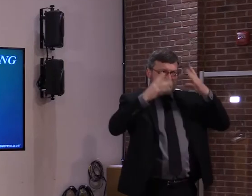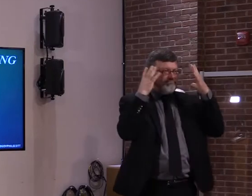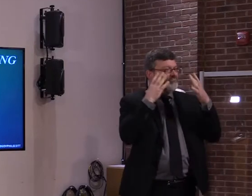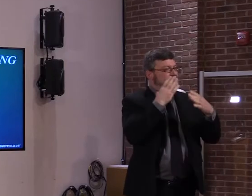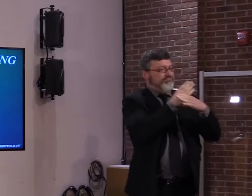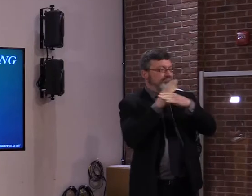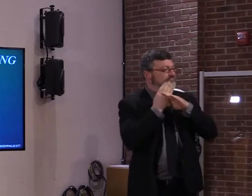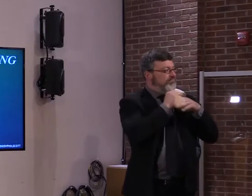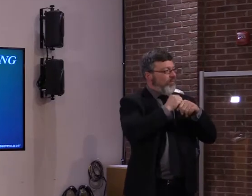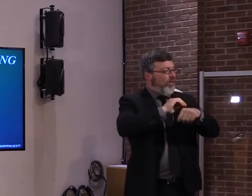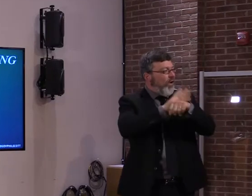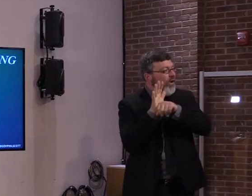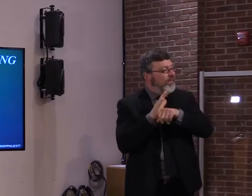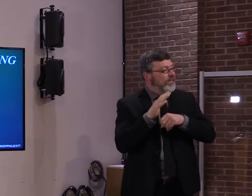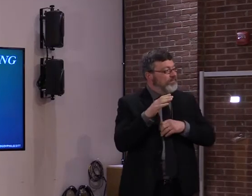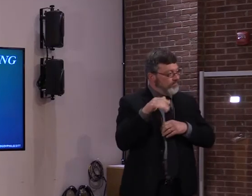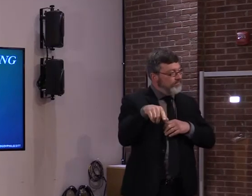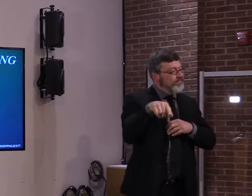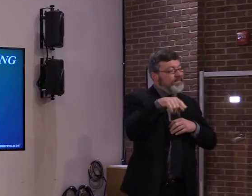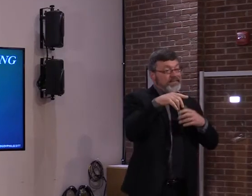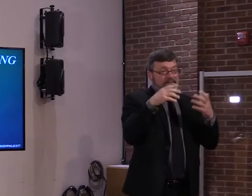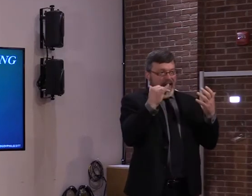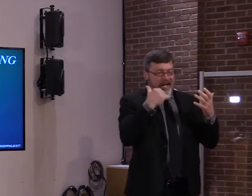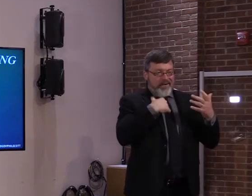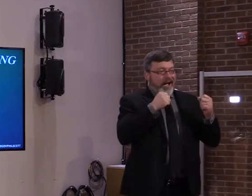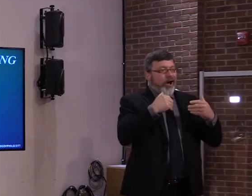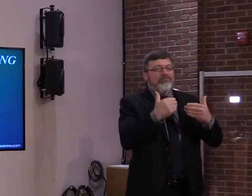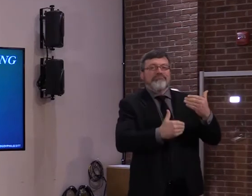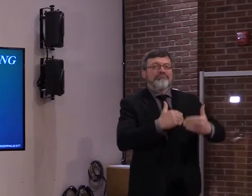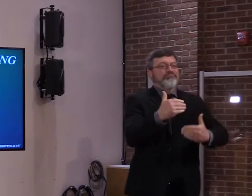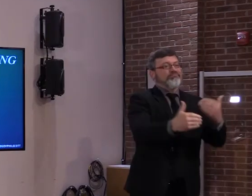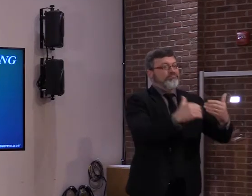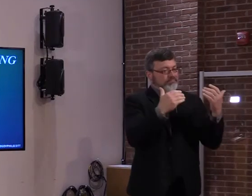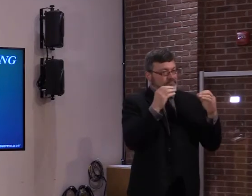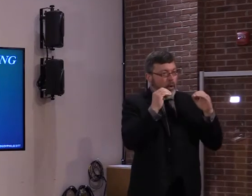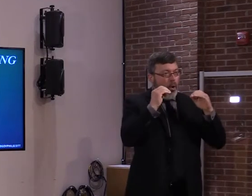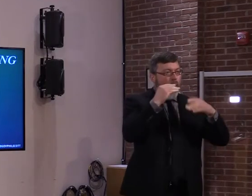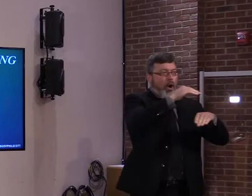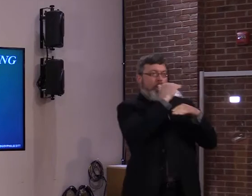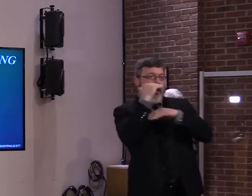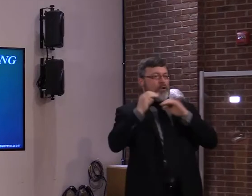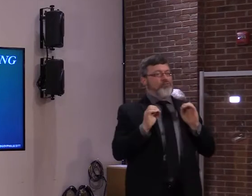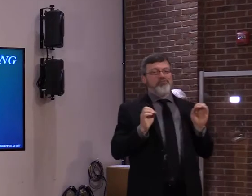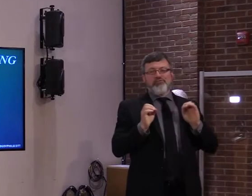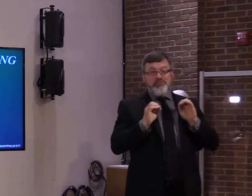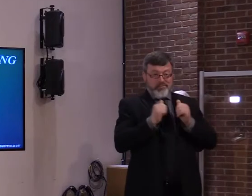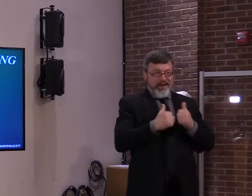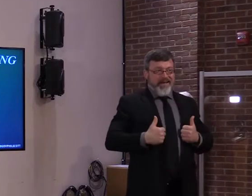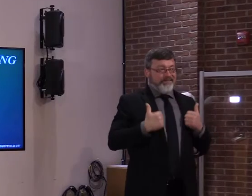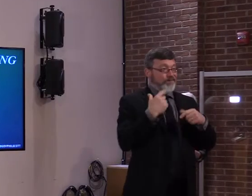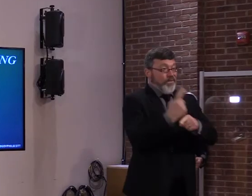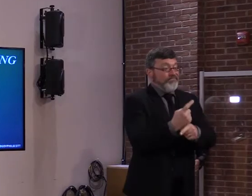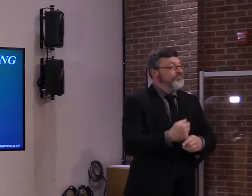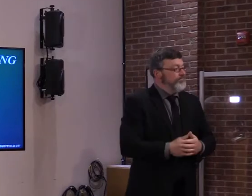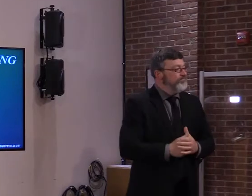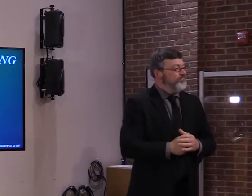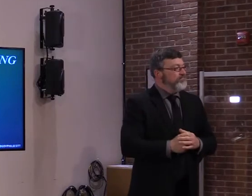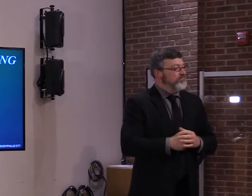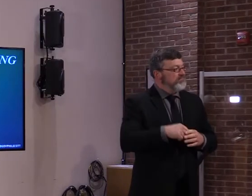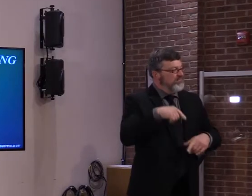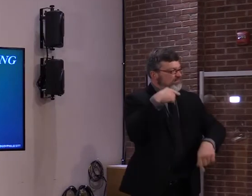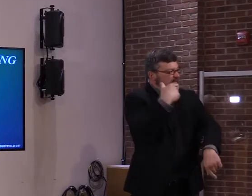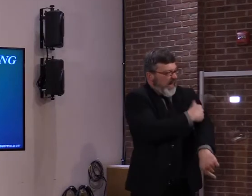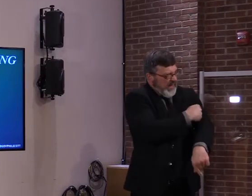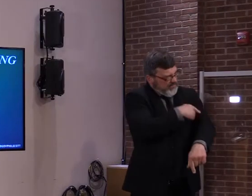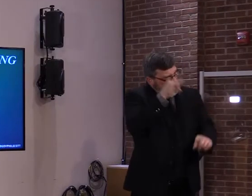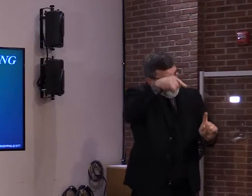lives without restrictions. That's because of the safe and effective vaccines that have been proven to work. And the fact that